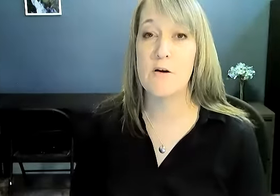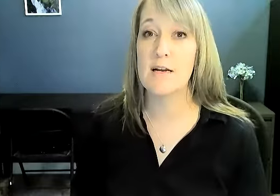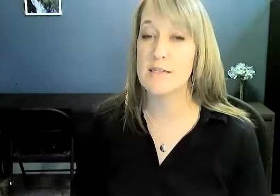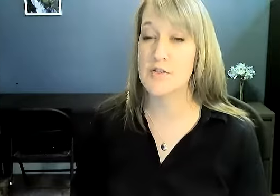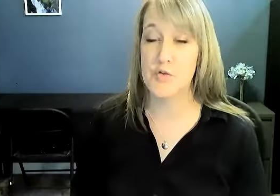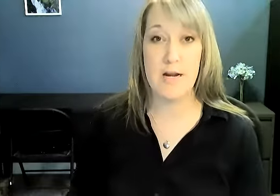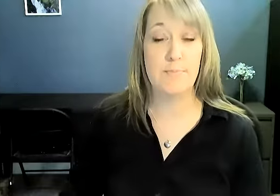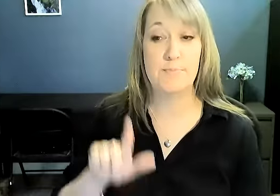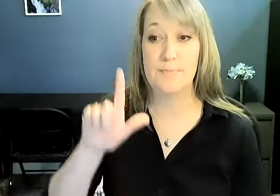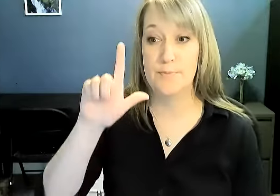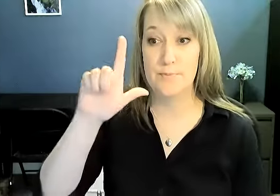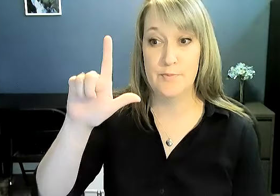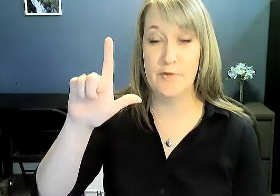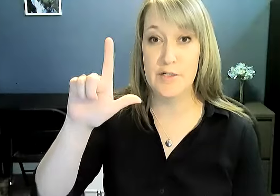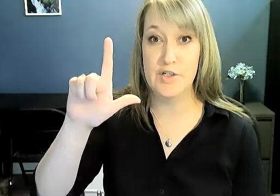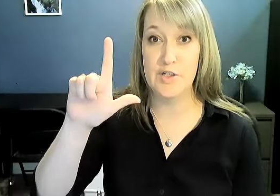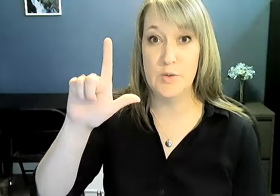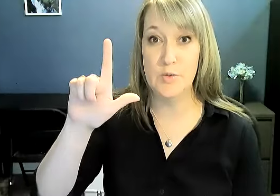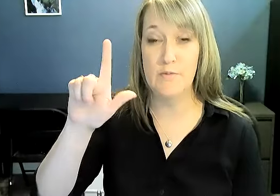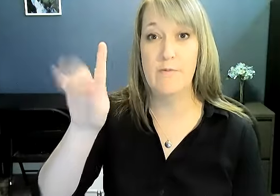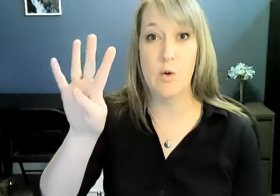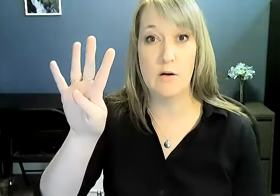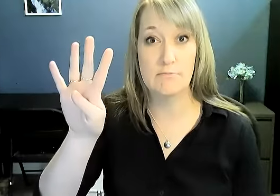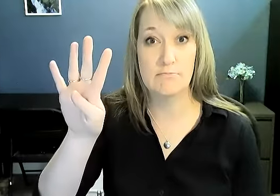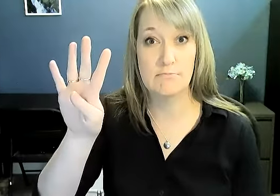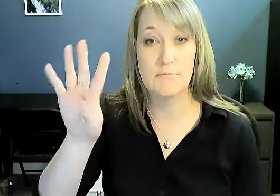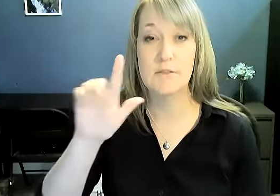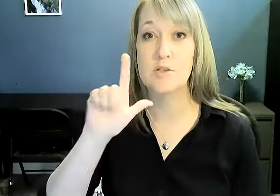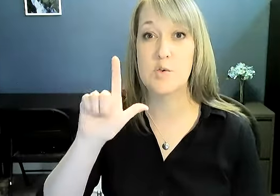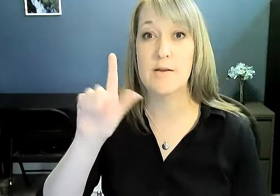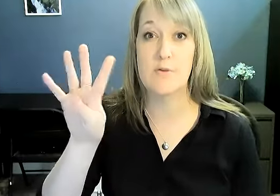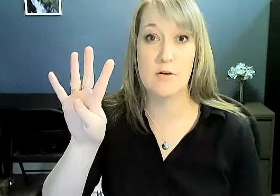24 is straight up French 2, 4, 24.